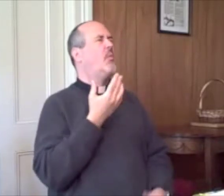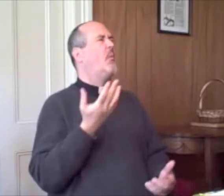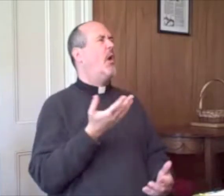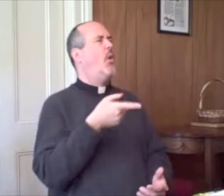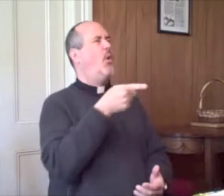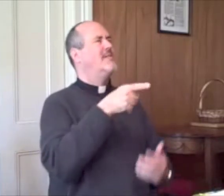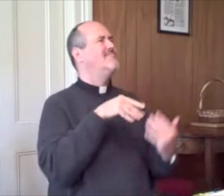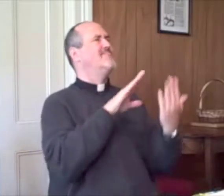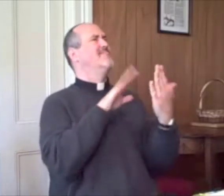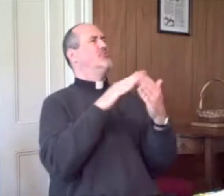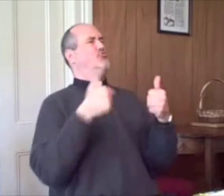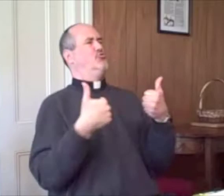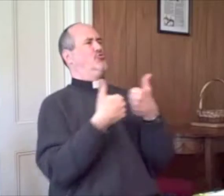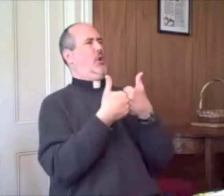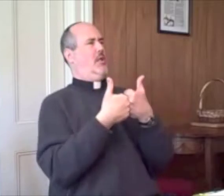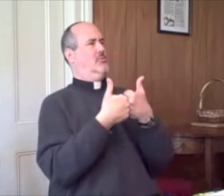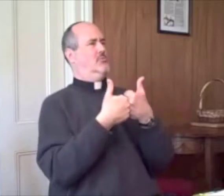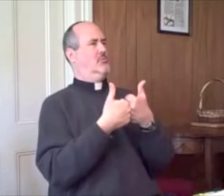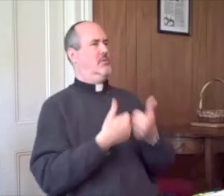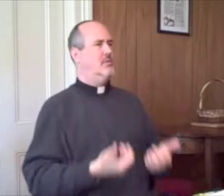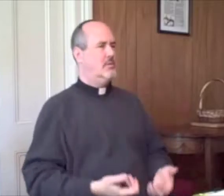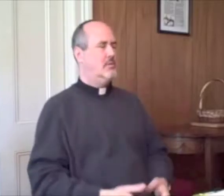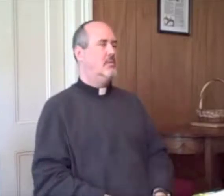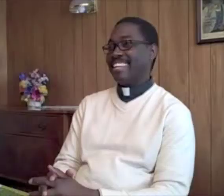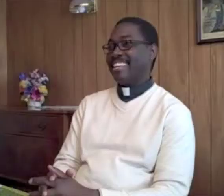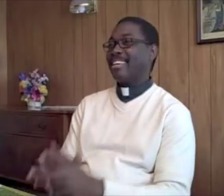challenges are that you face?